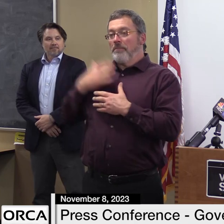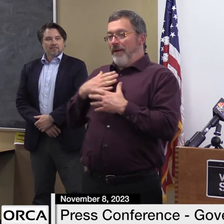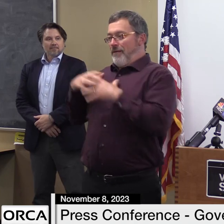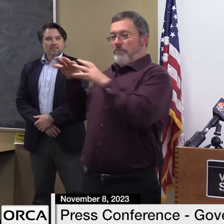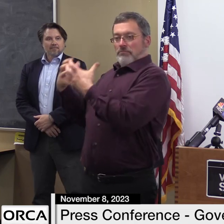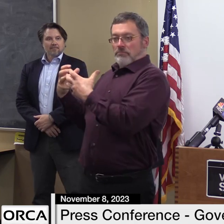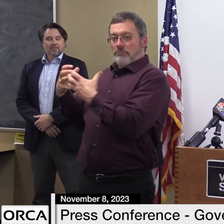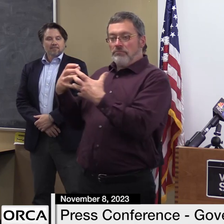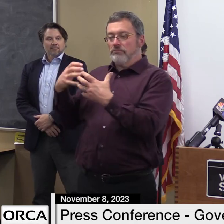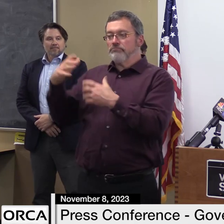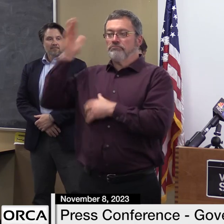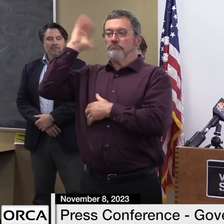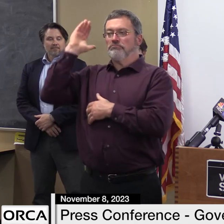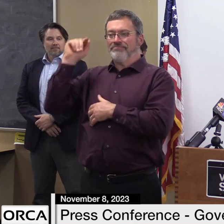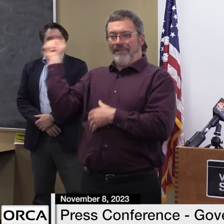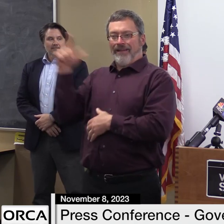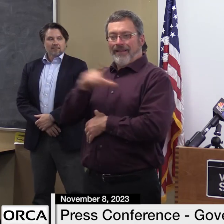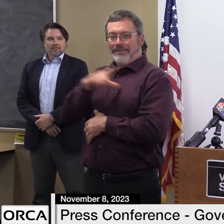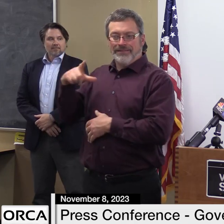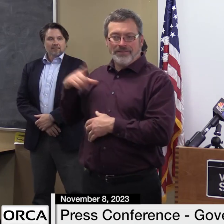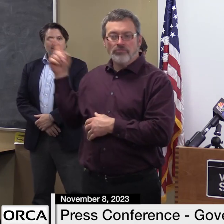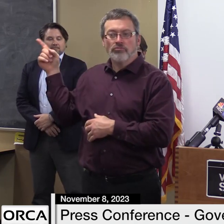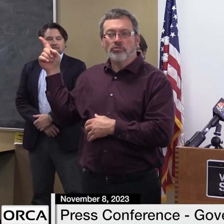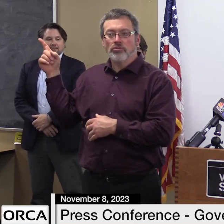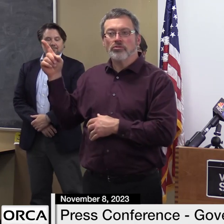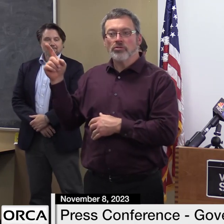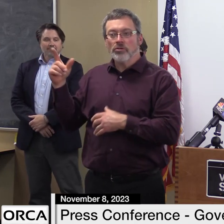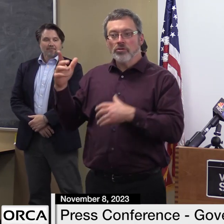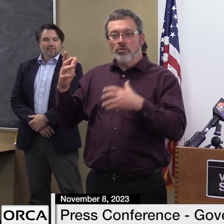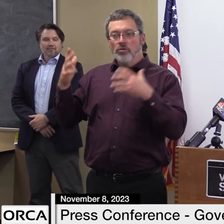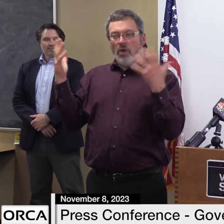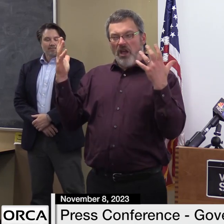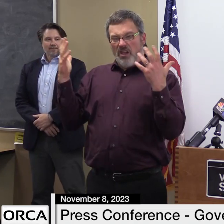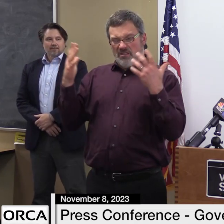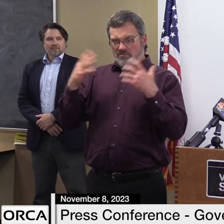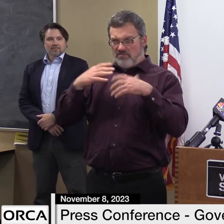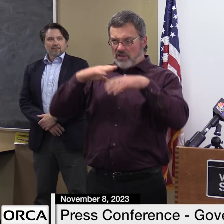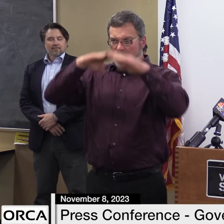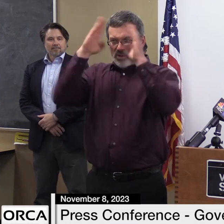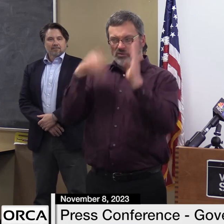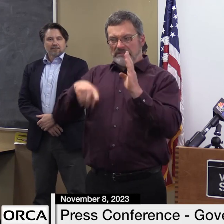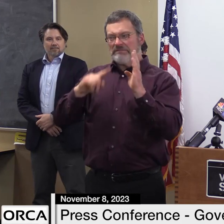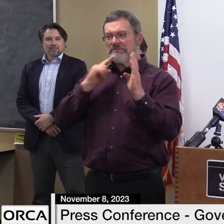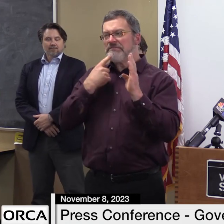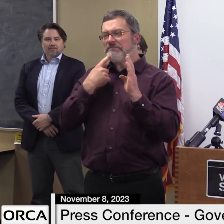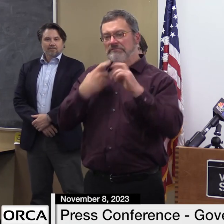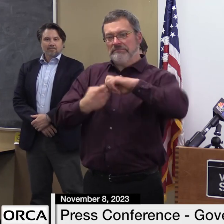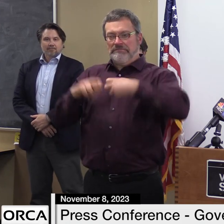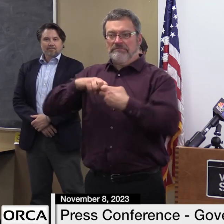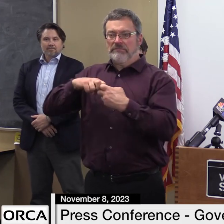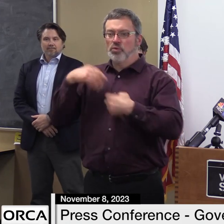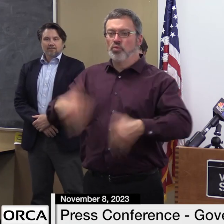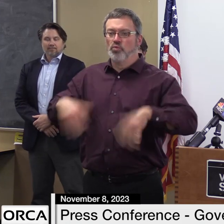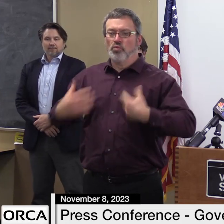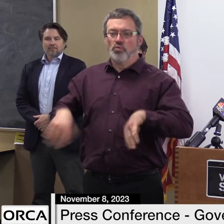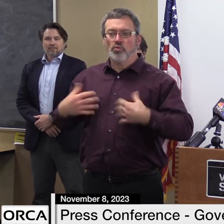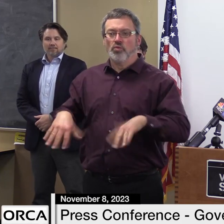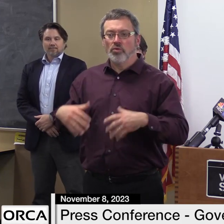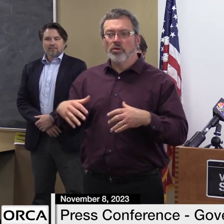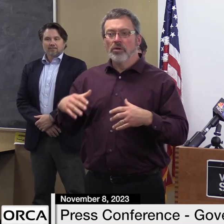legislature on the state of our housing crisis and type of action that will be needed if we're truly going to overcome